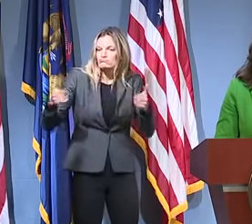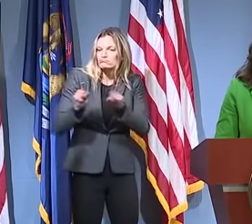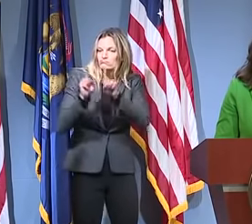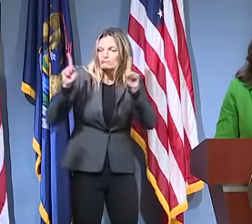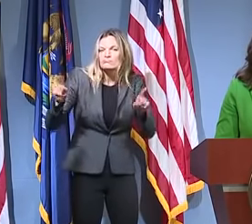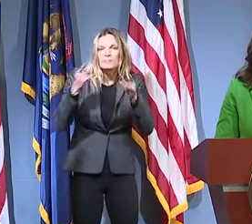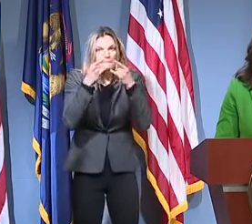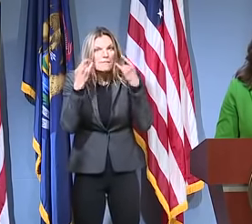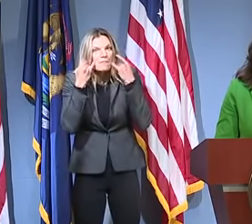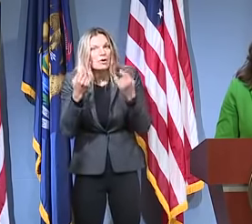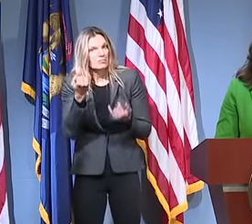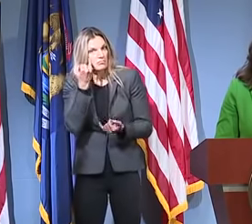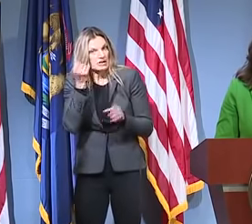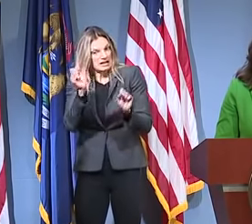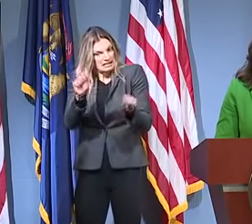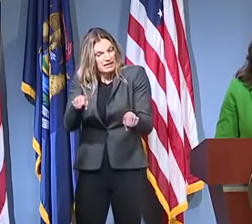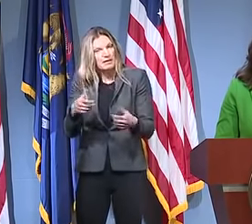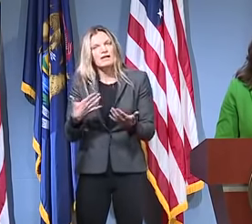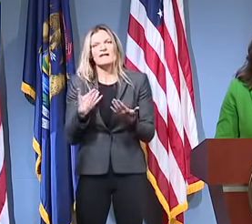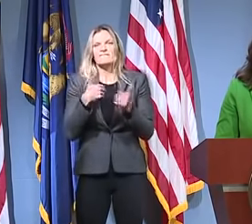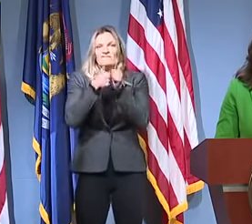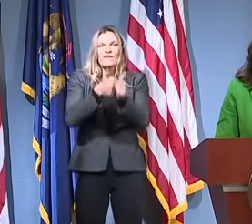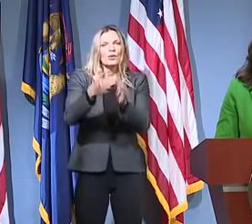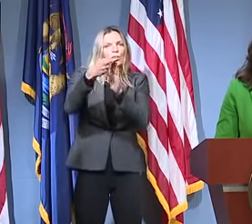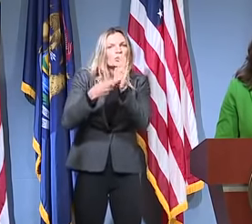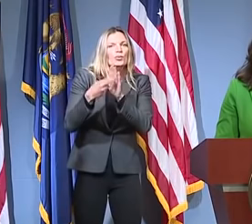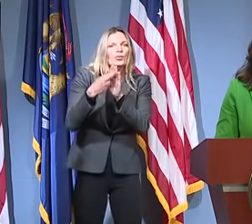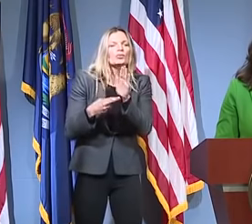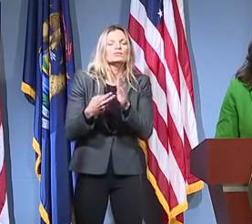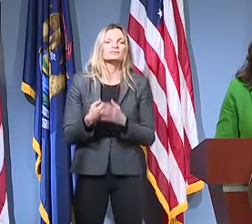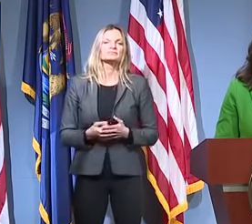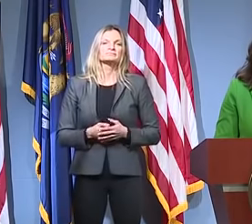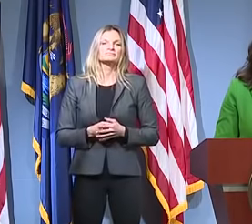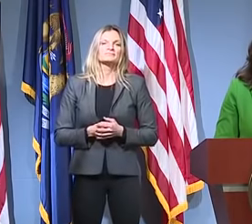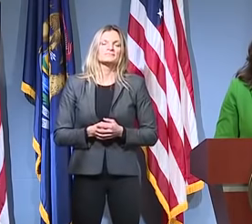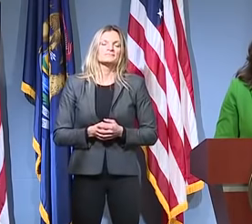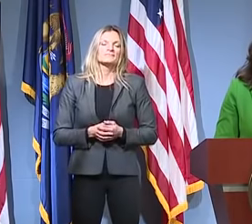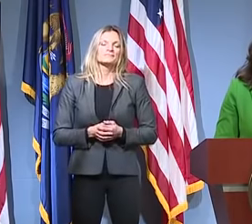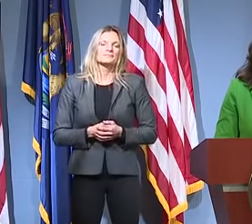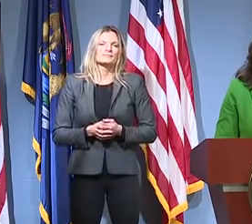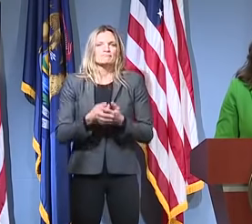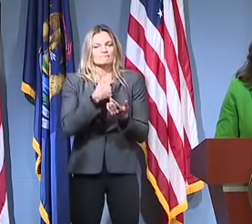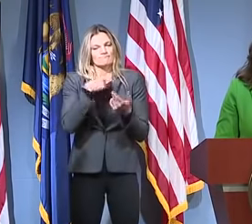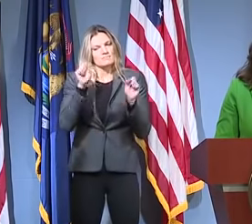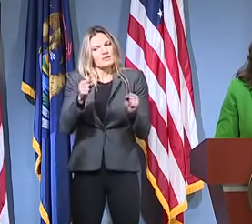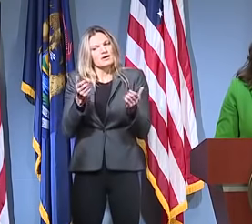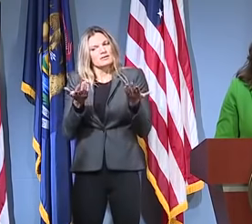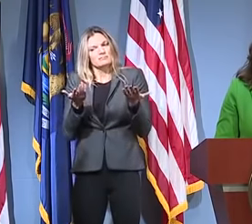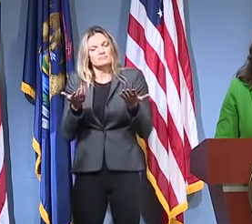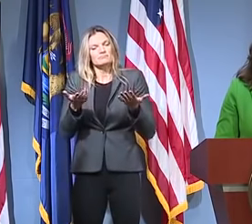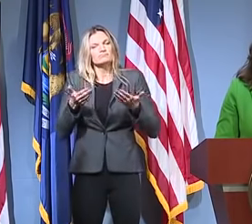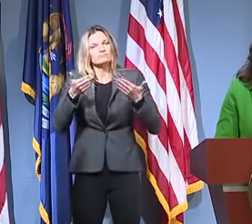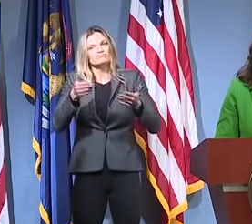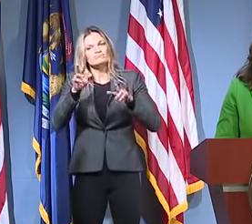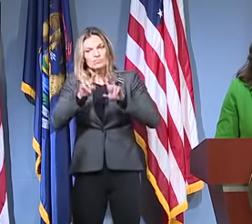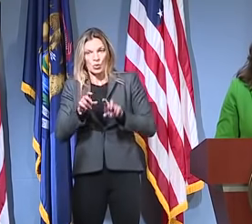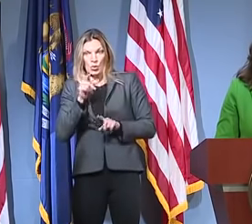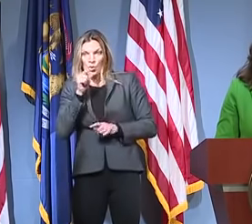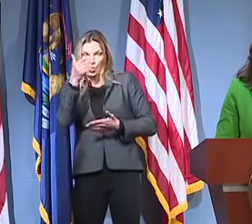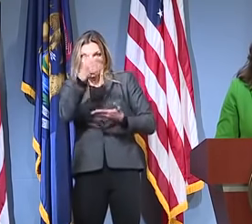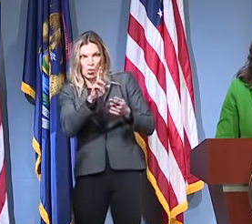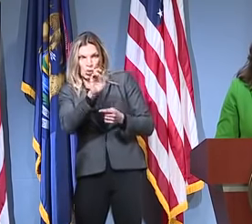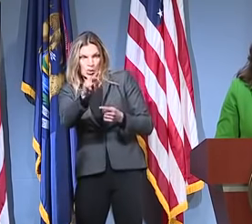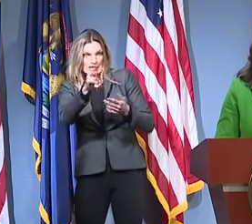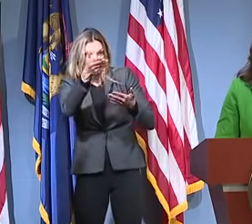the protocols about who's coming in. We have the ability to assess who is at risk and